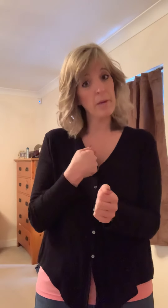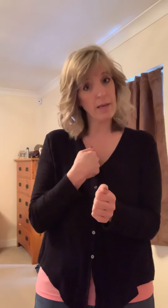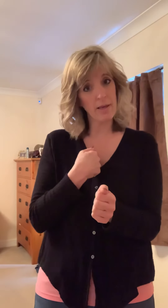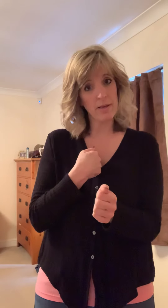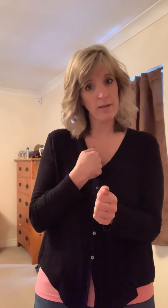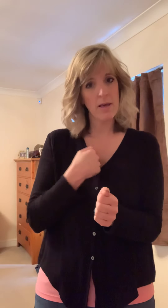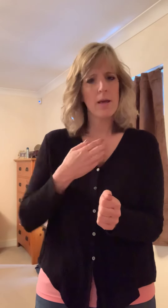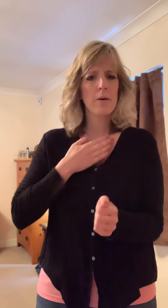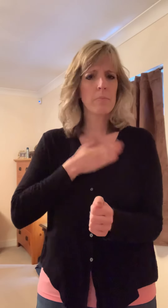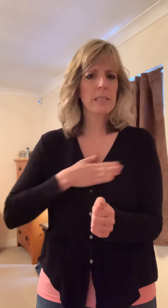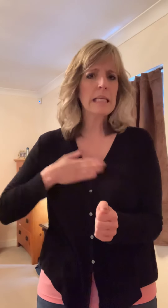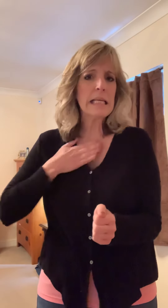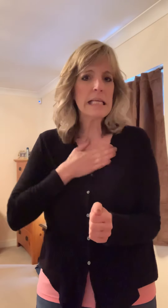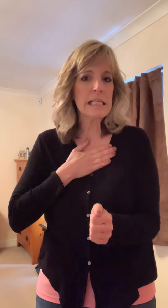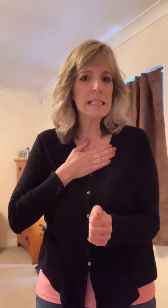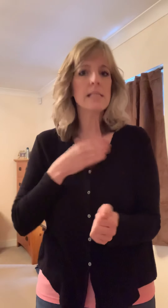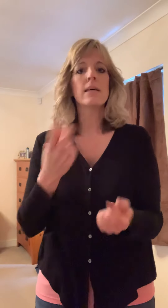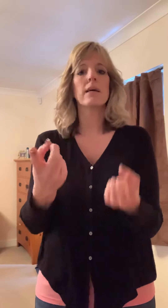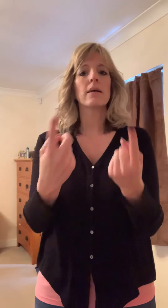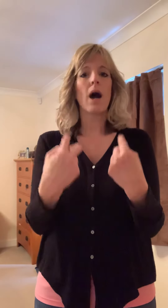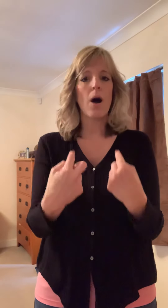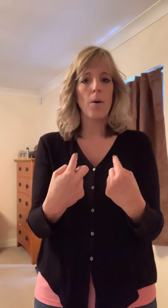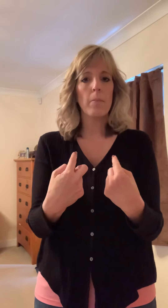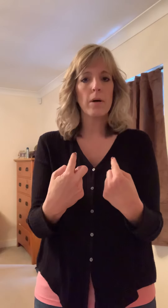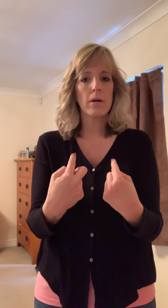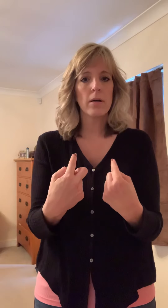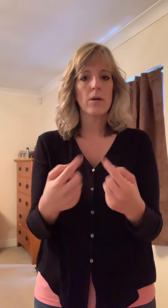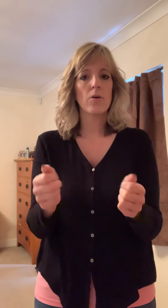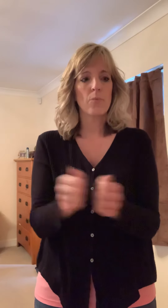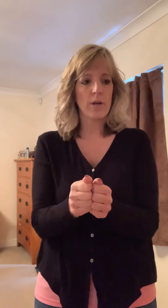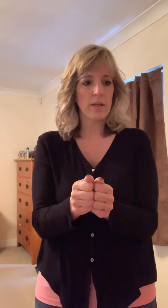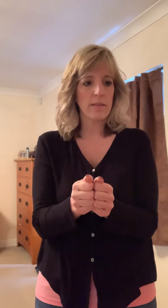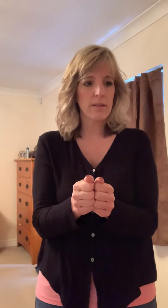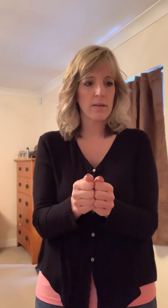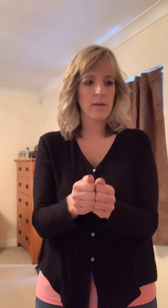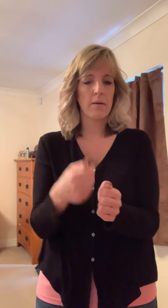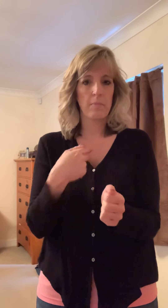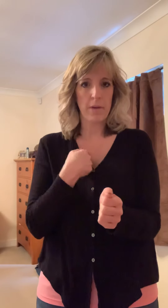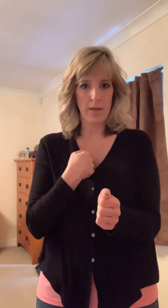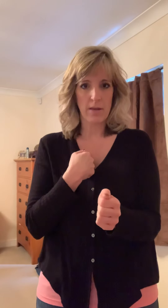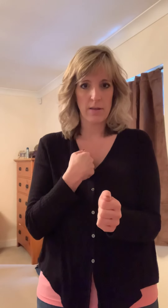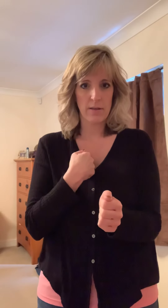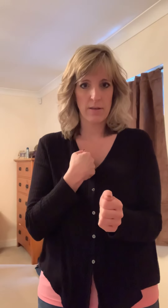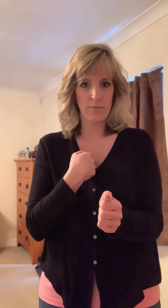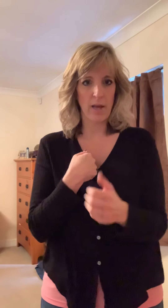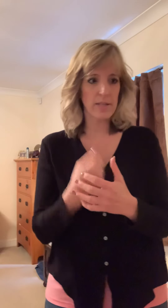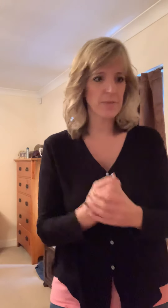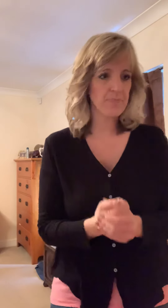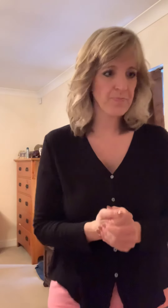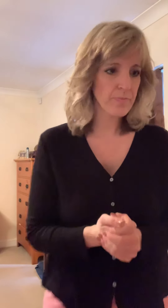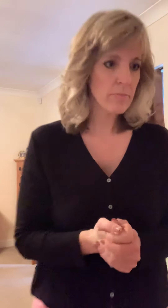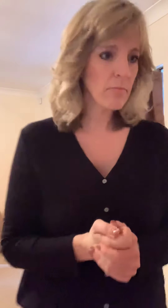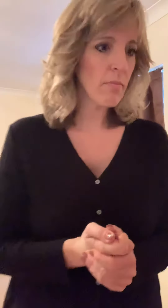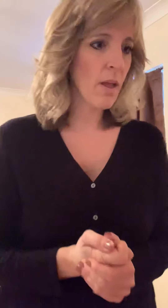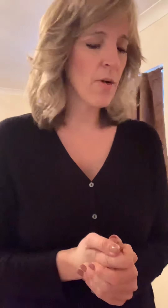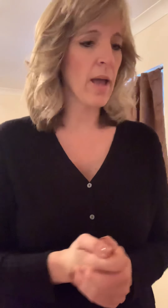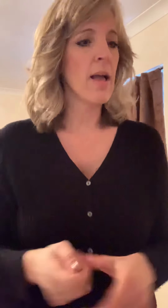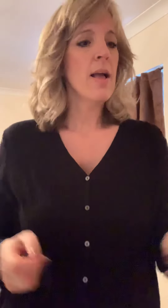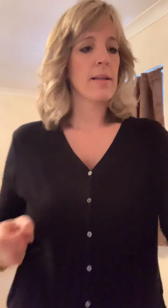me. Please come with me, right? Okay, now this